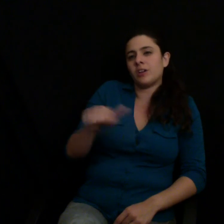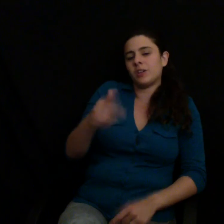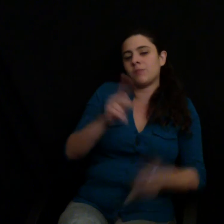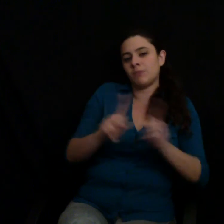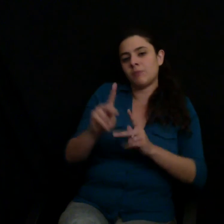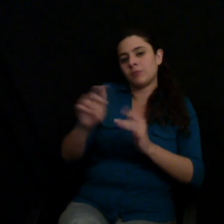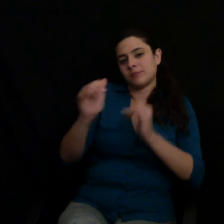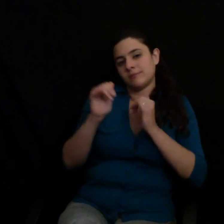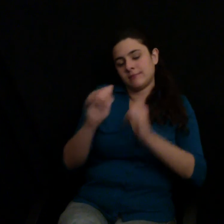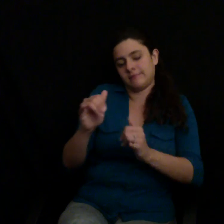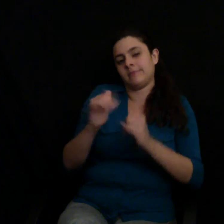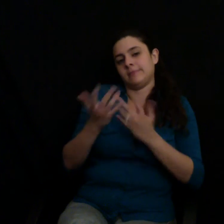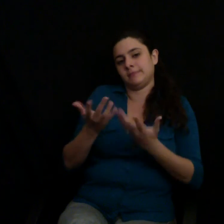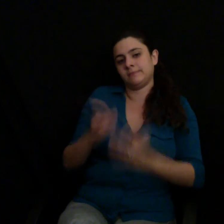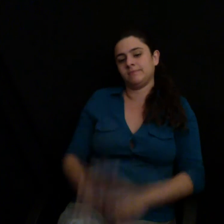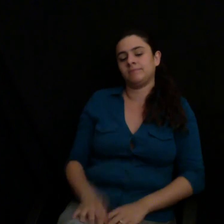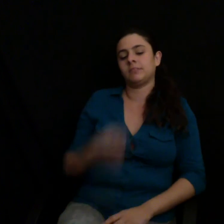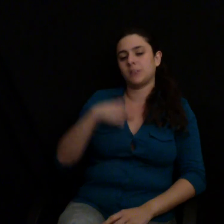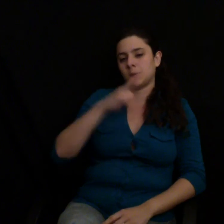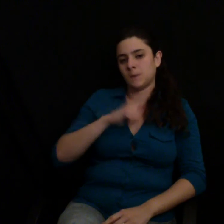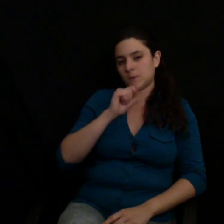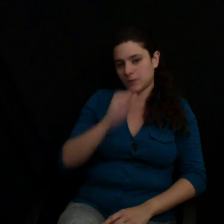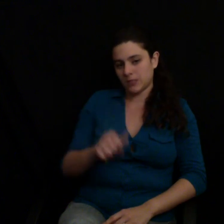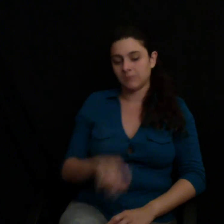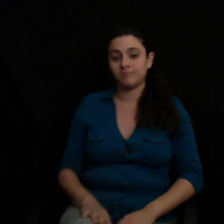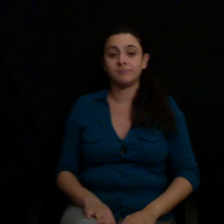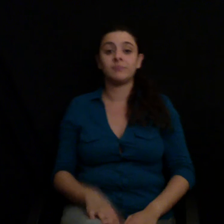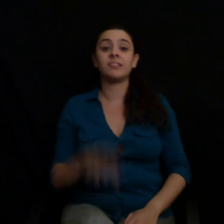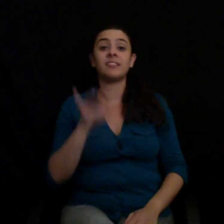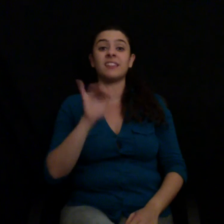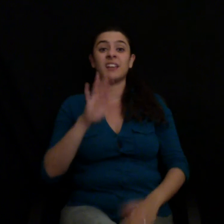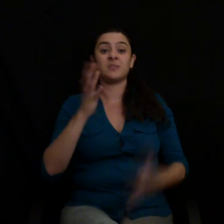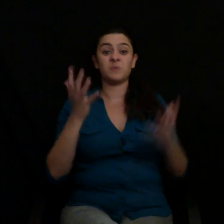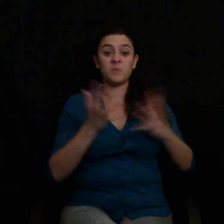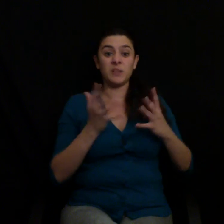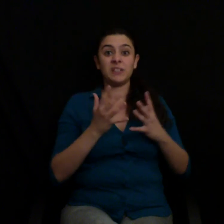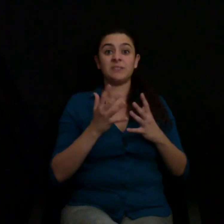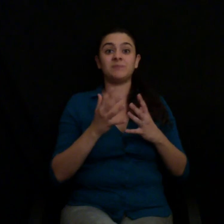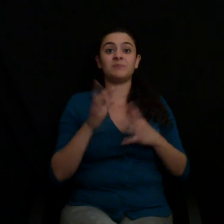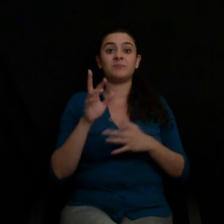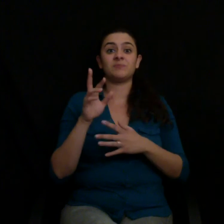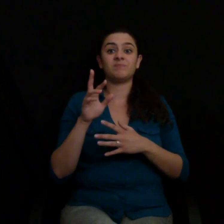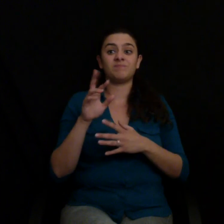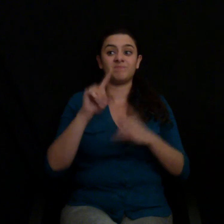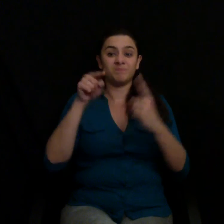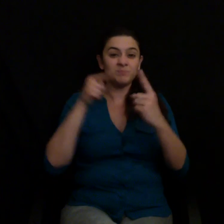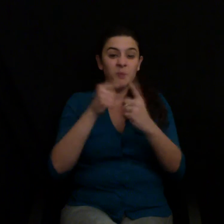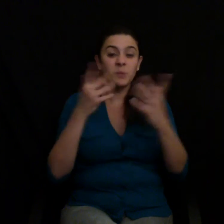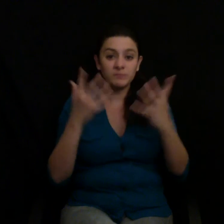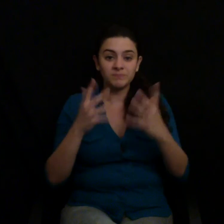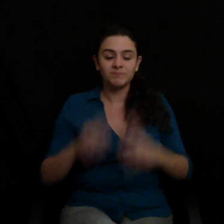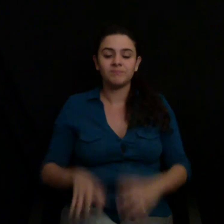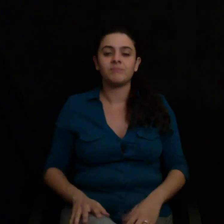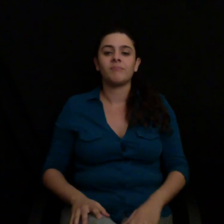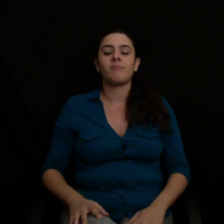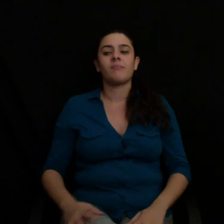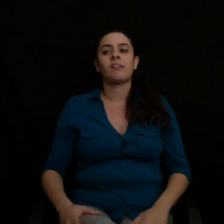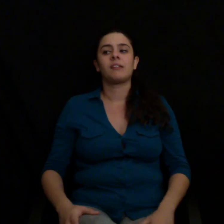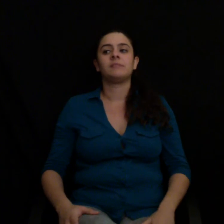alone. And that is what it's all about. That conversation with Rin happened about a month ago. We just checked in with her and she's planning on hitting the road